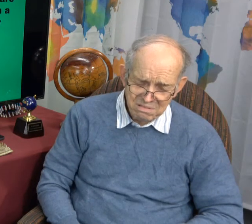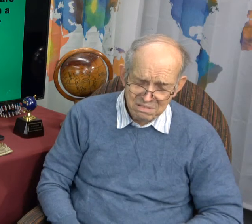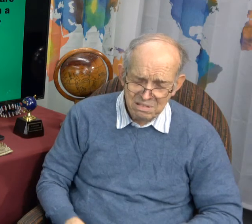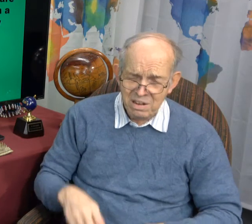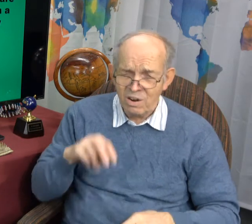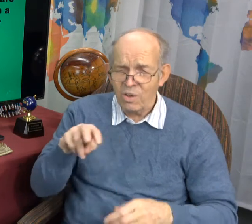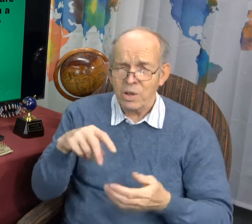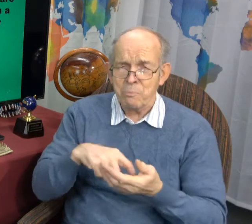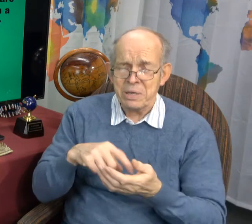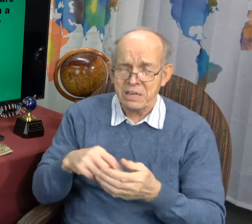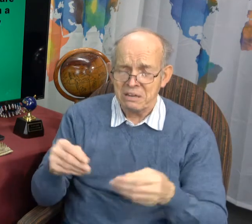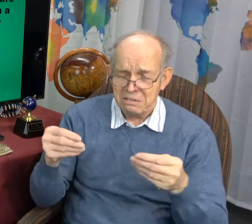Look at Peter.